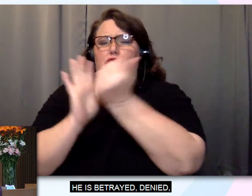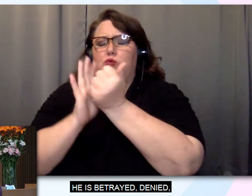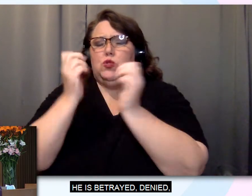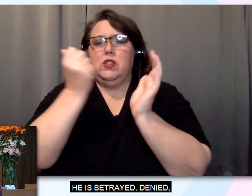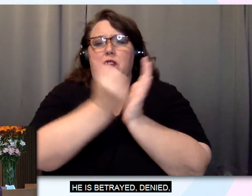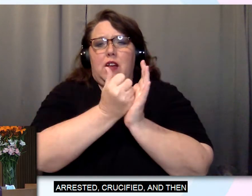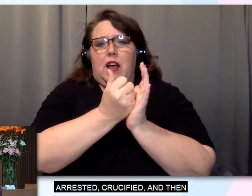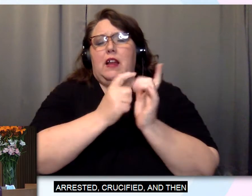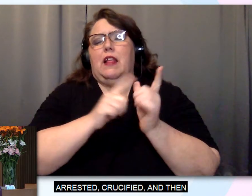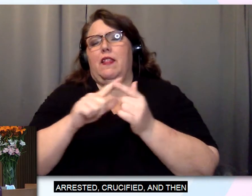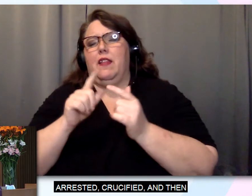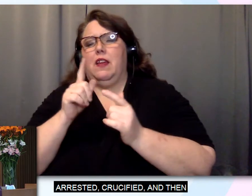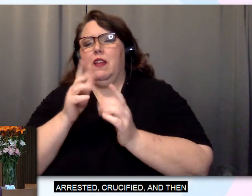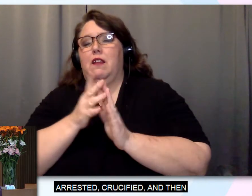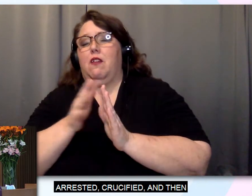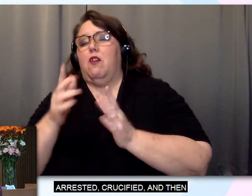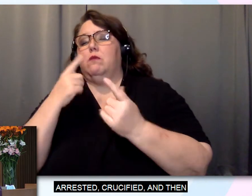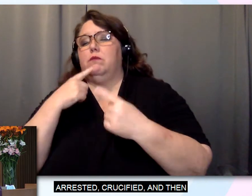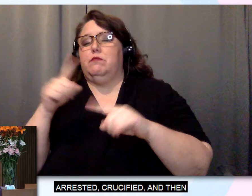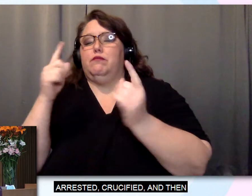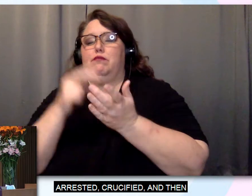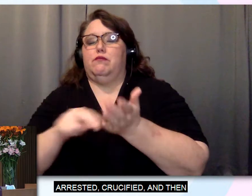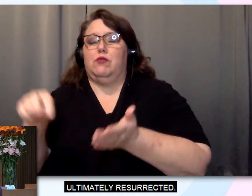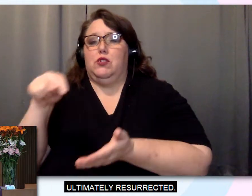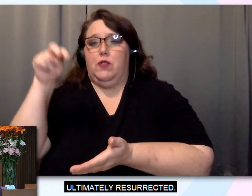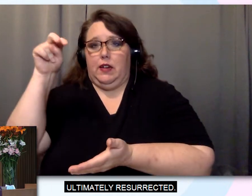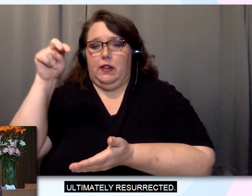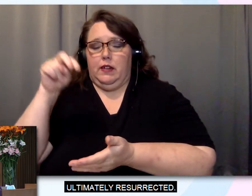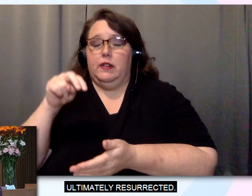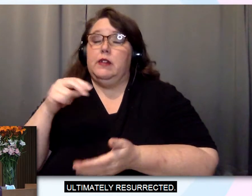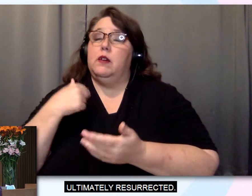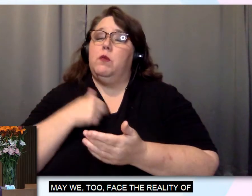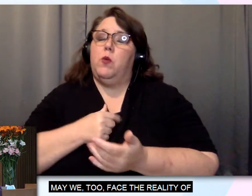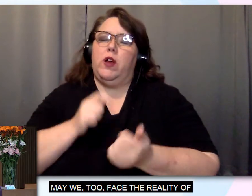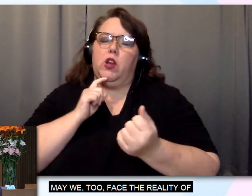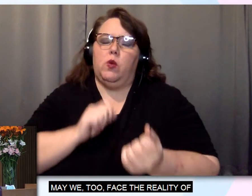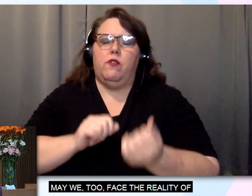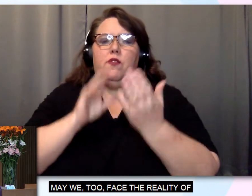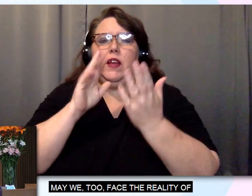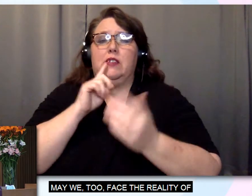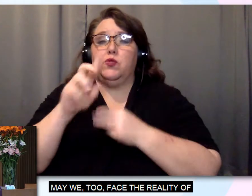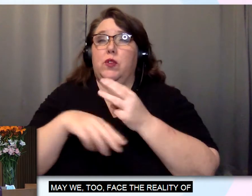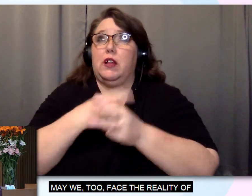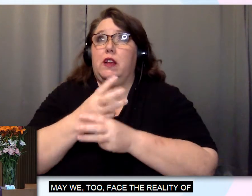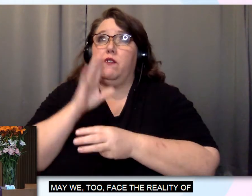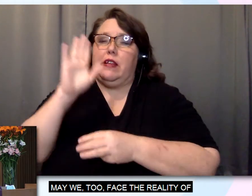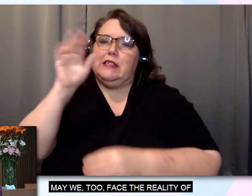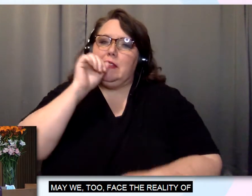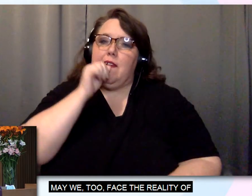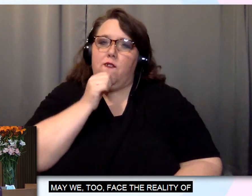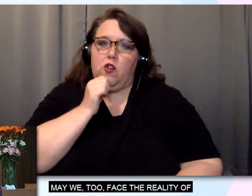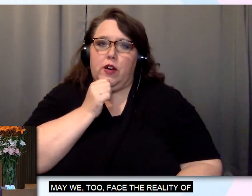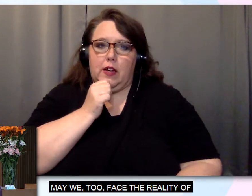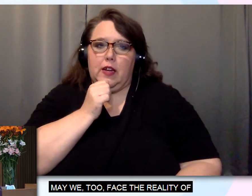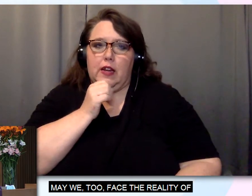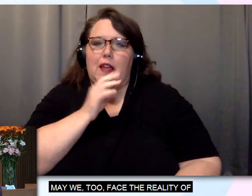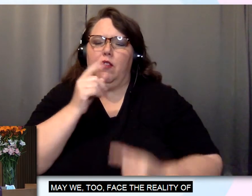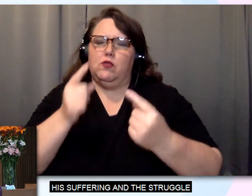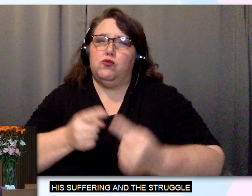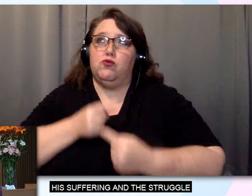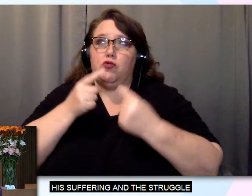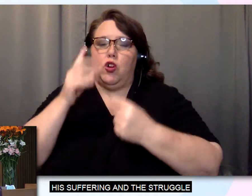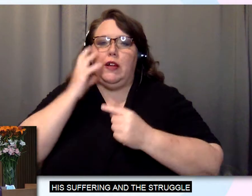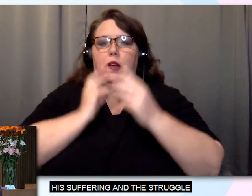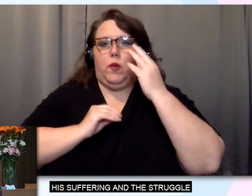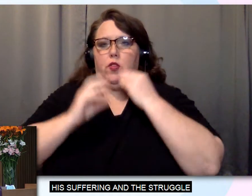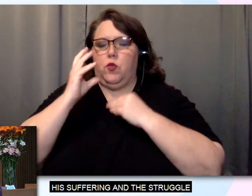arrested, crucified, and then ultimately resurrected. May we too face the reality of his suffering